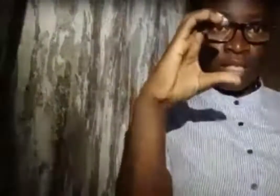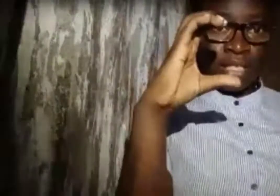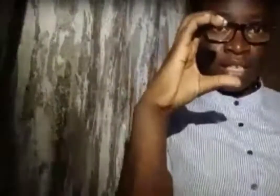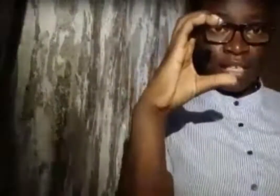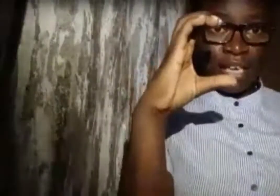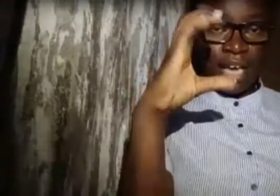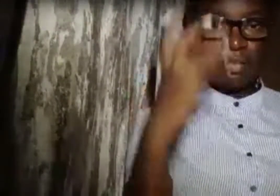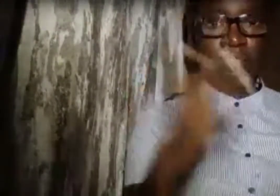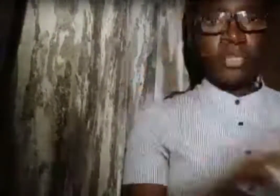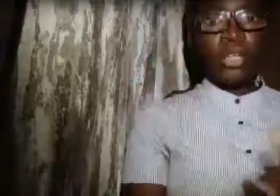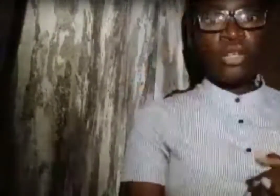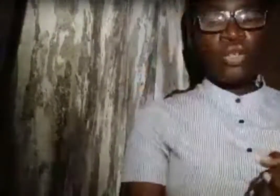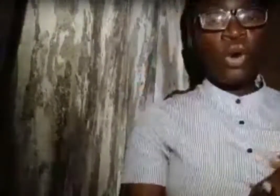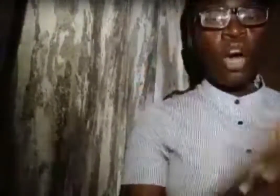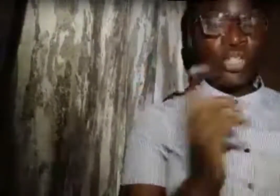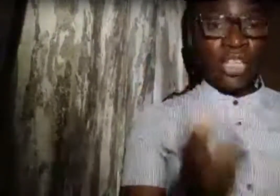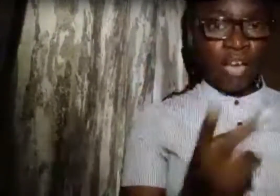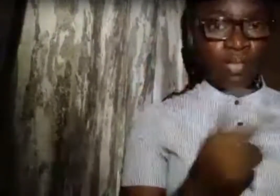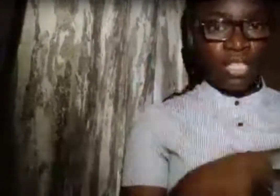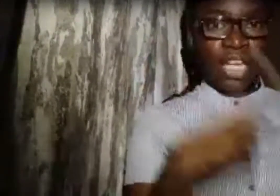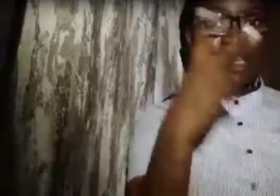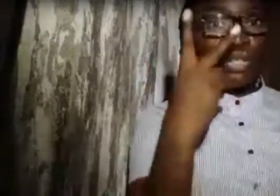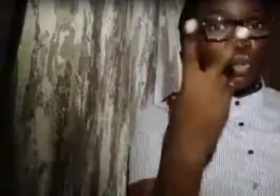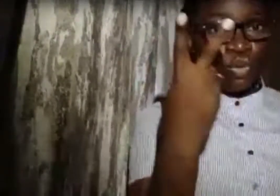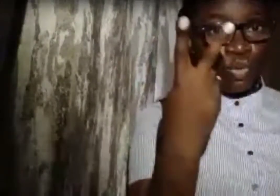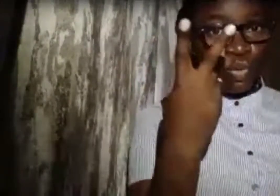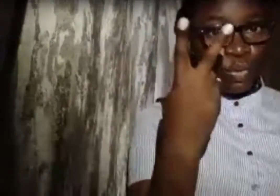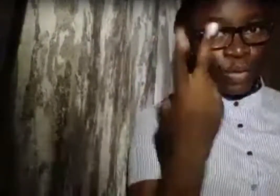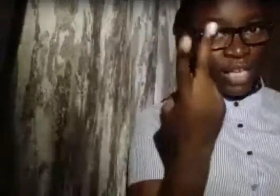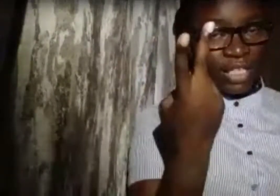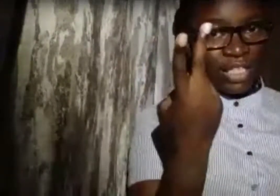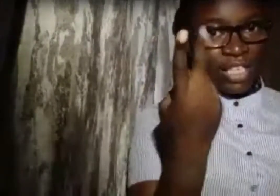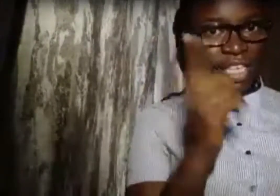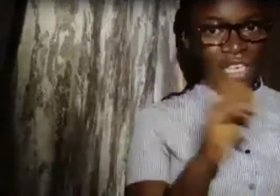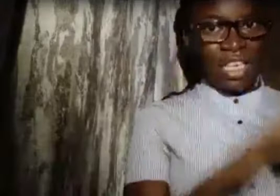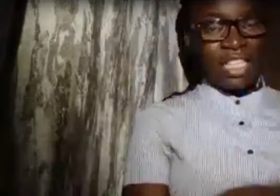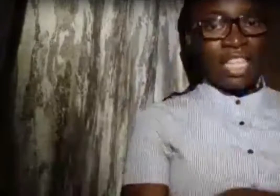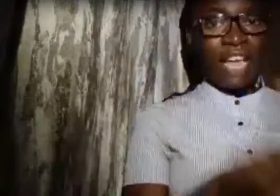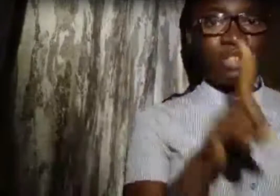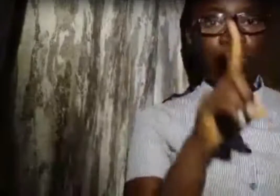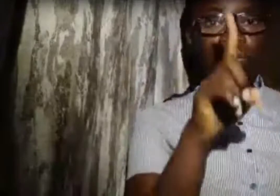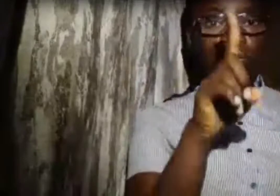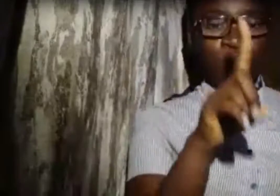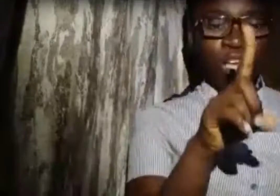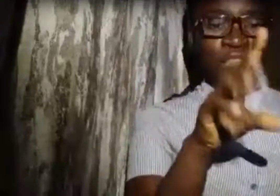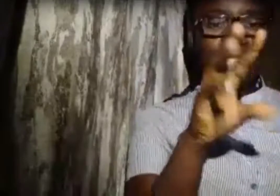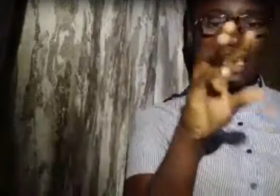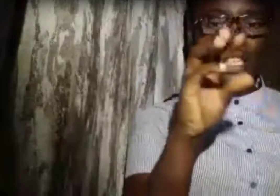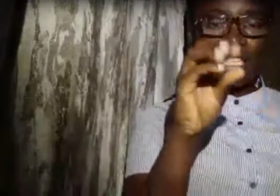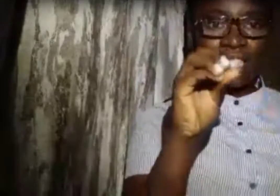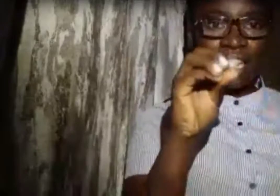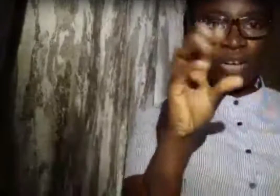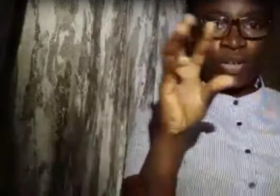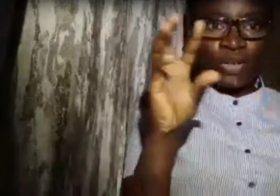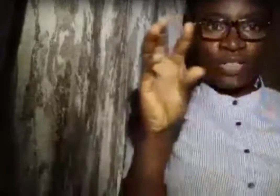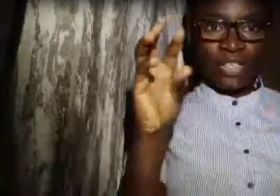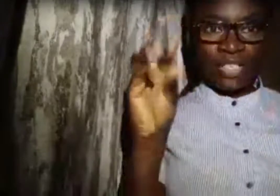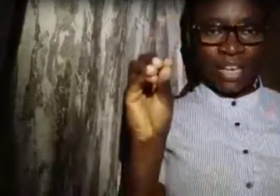signed in two ways. It's either you do 1, 0, 0, or